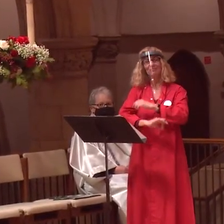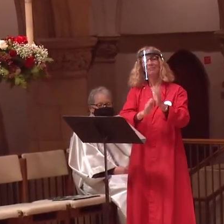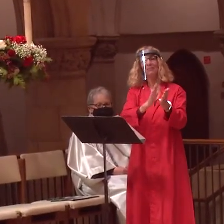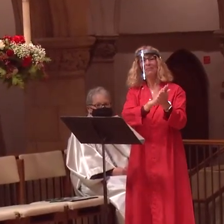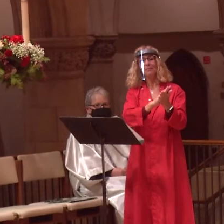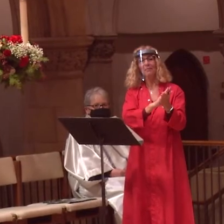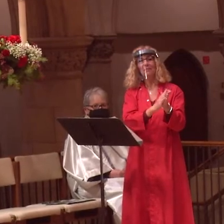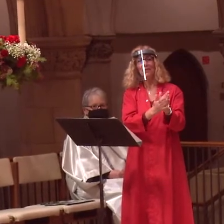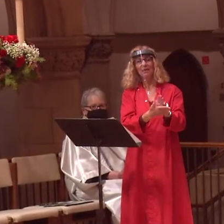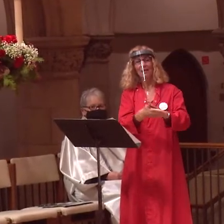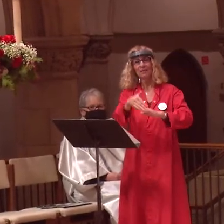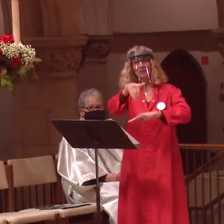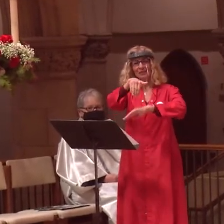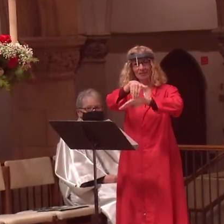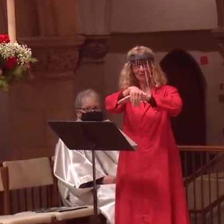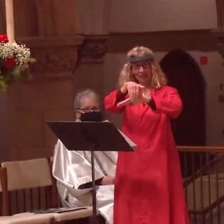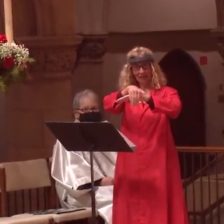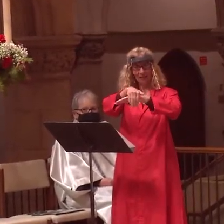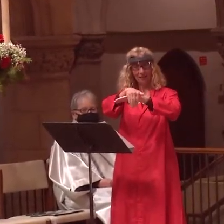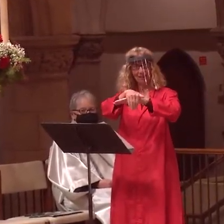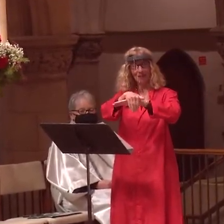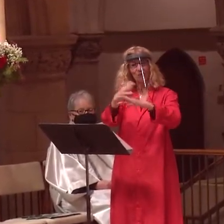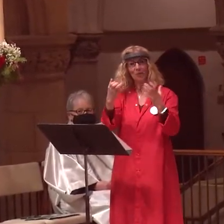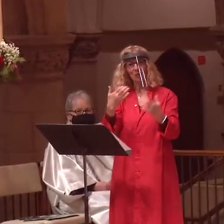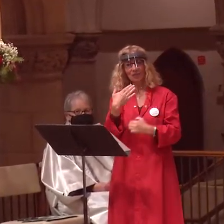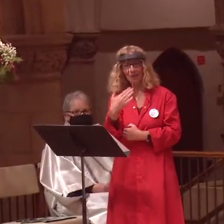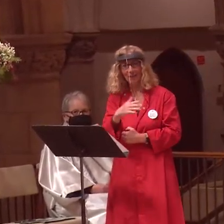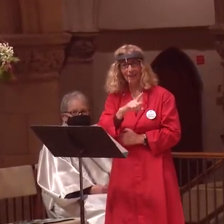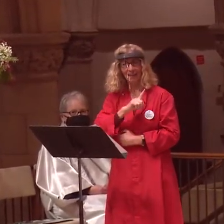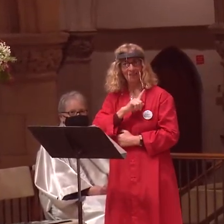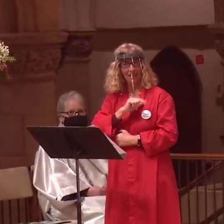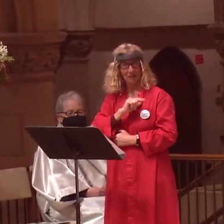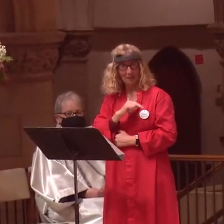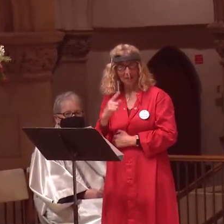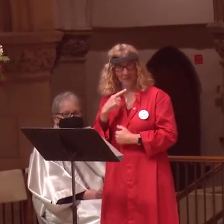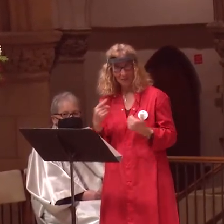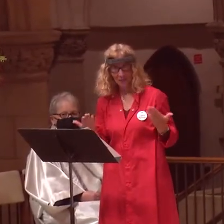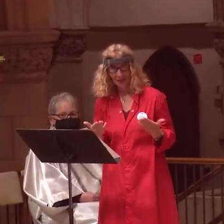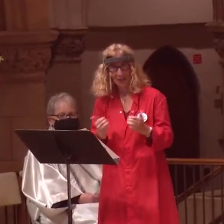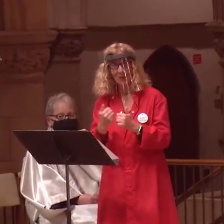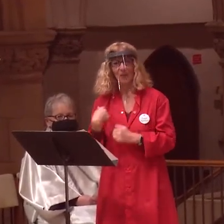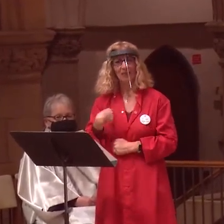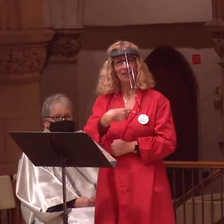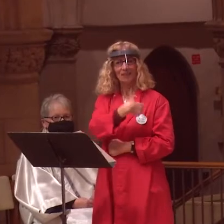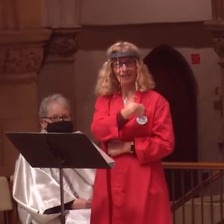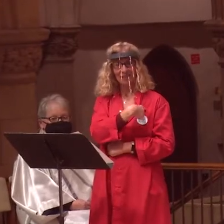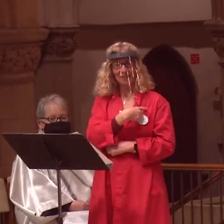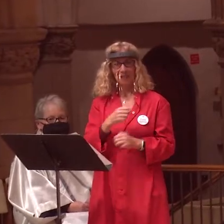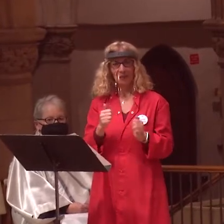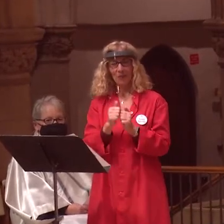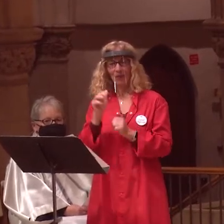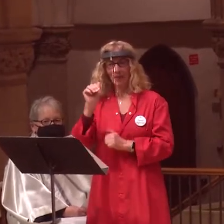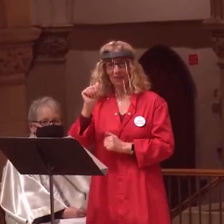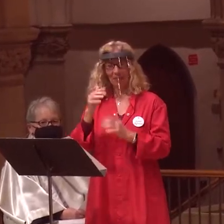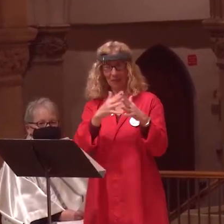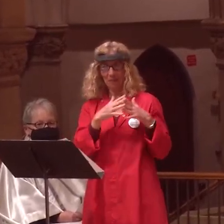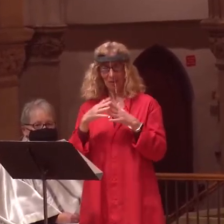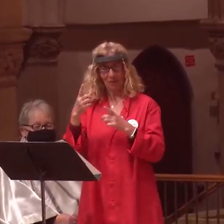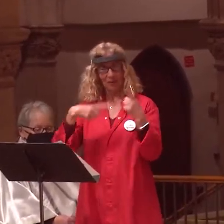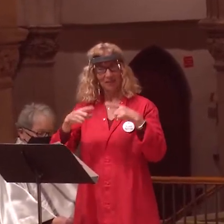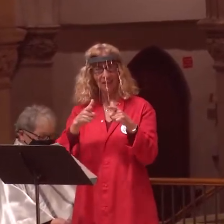into the night. Want to thank Lynn Aponte for being here with us with American Sign